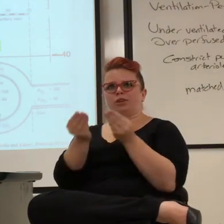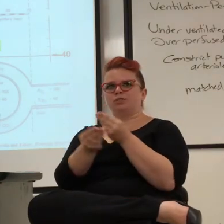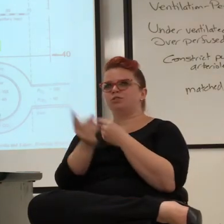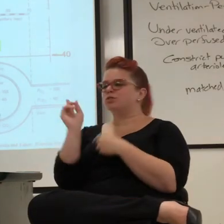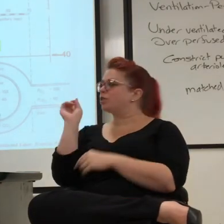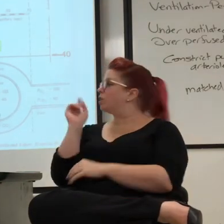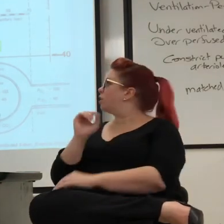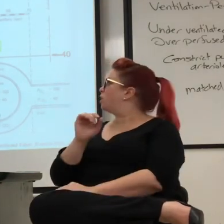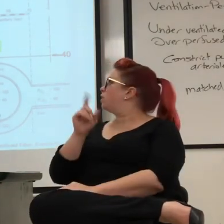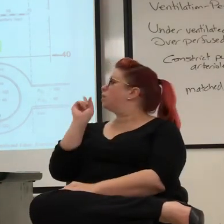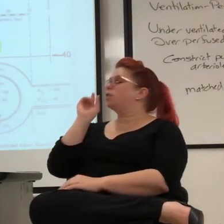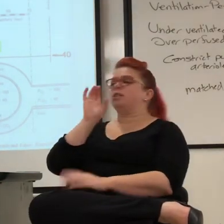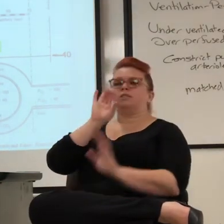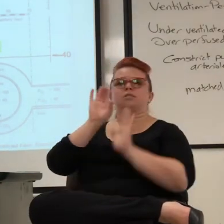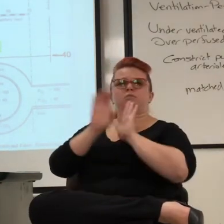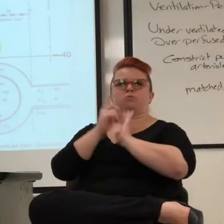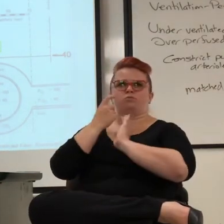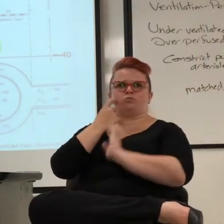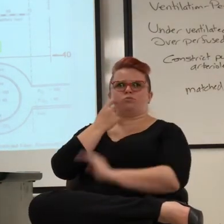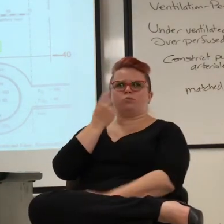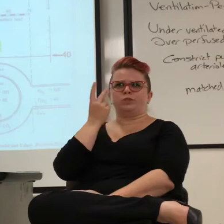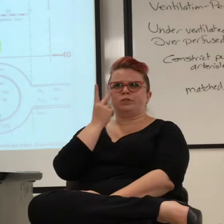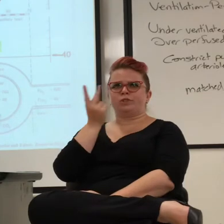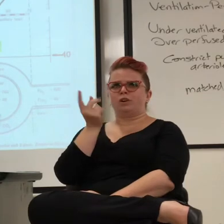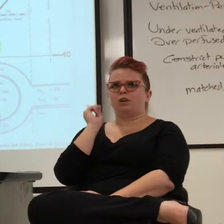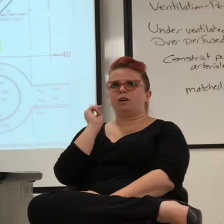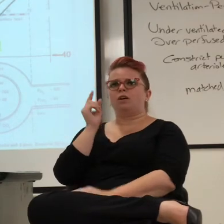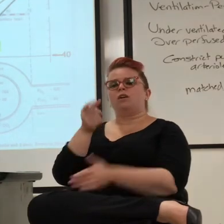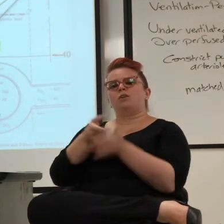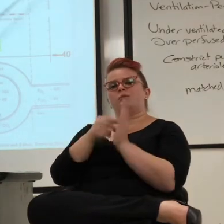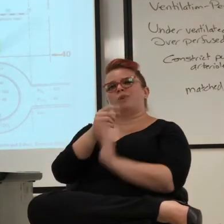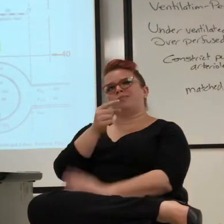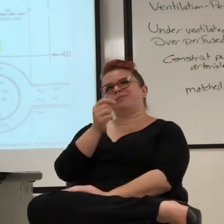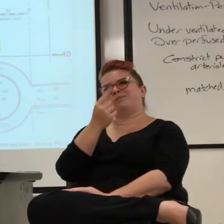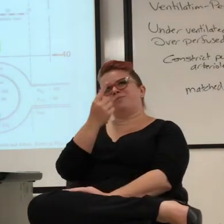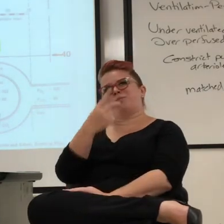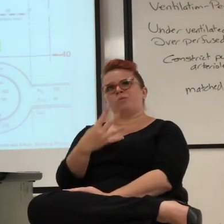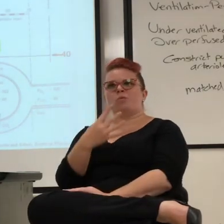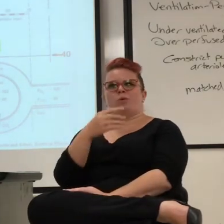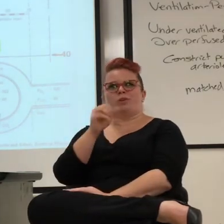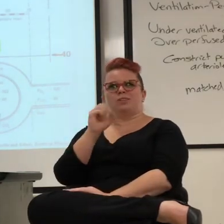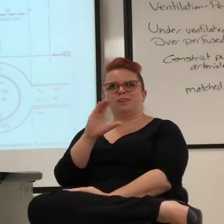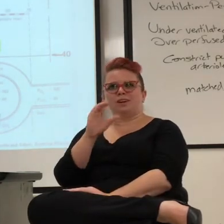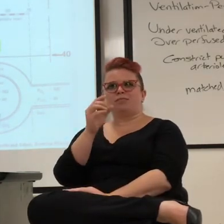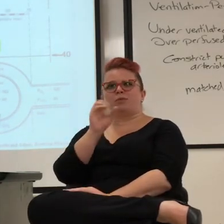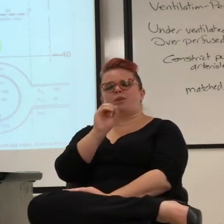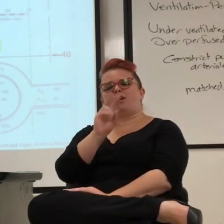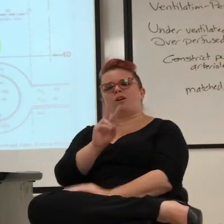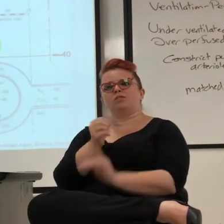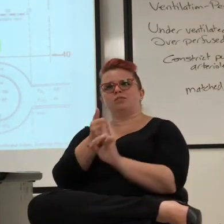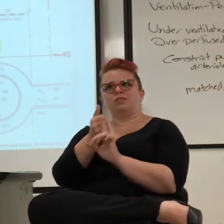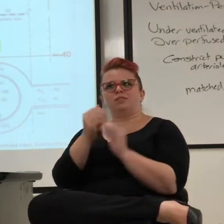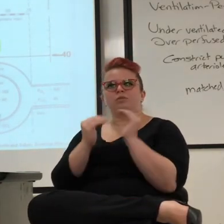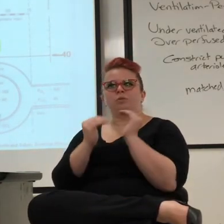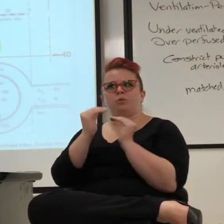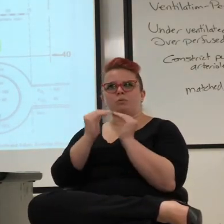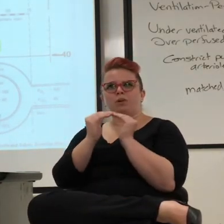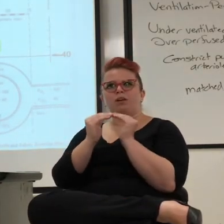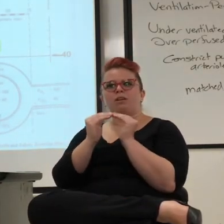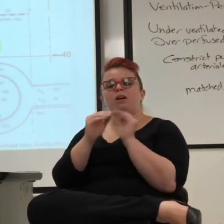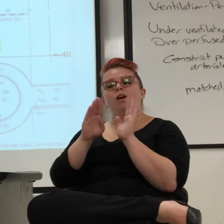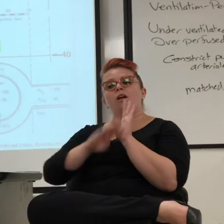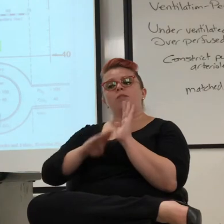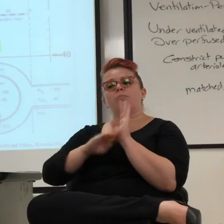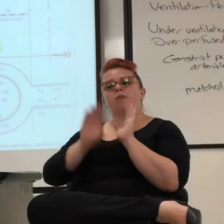This is the figure we just looked at. Okay, it takes about a quarter second for oxygen to equilibrate. And the bottom figure is